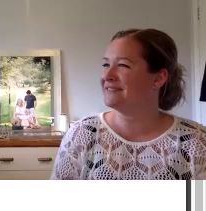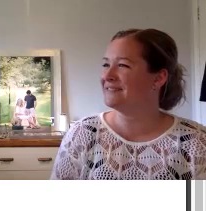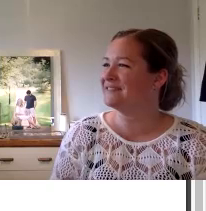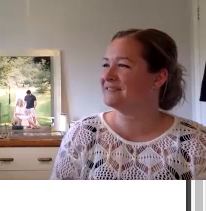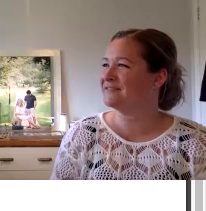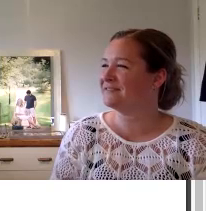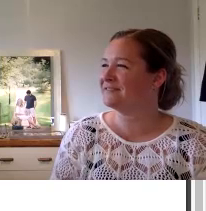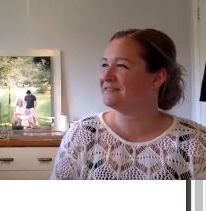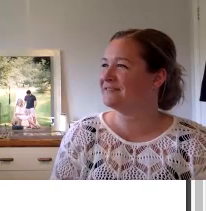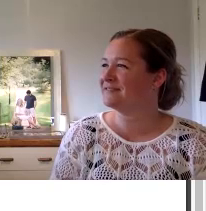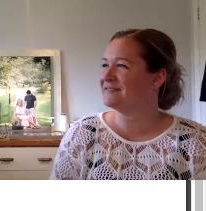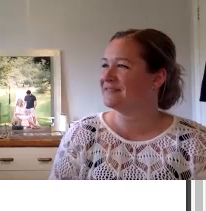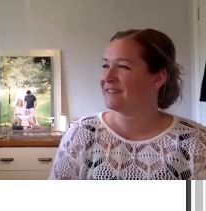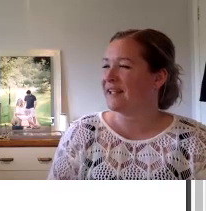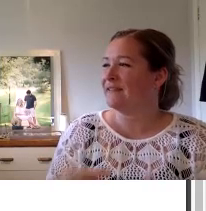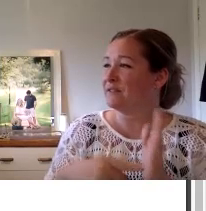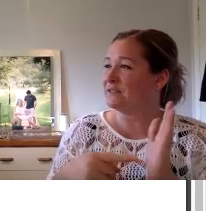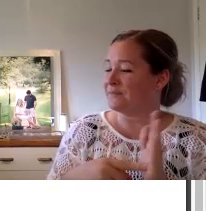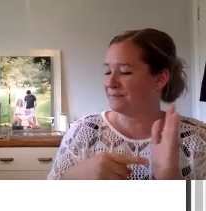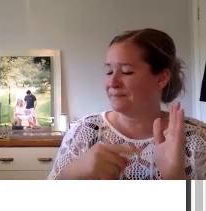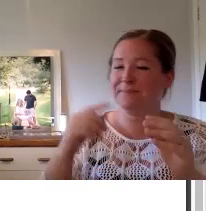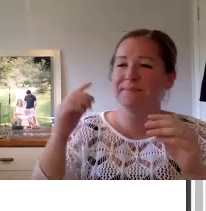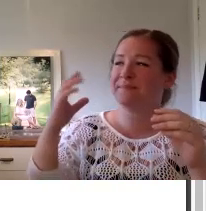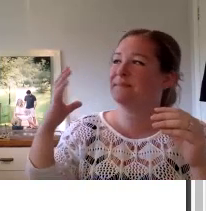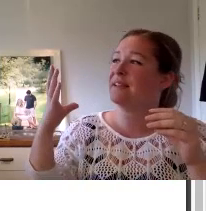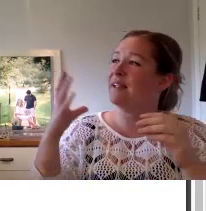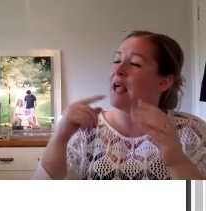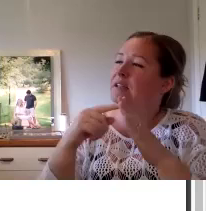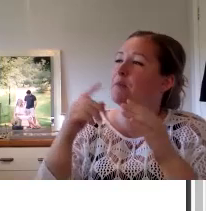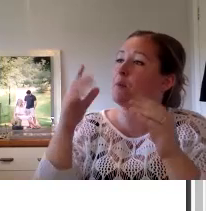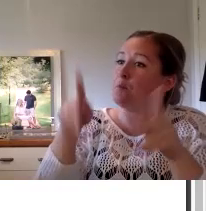It's really difficult to communicate, right?